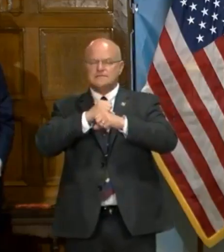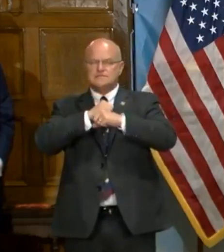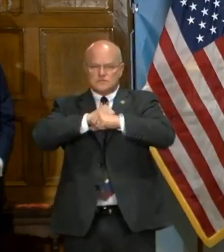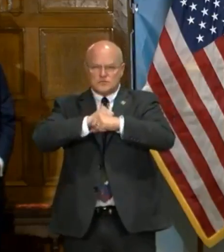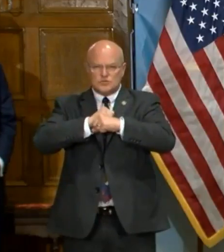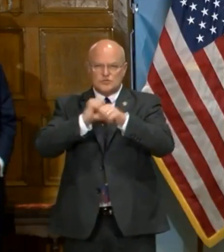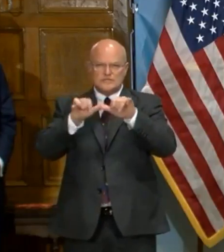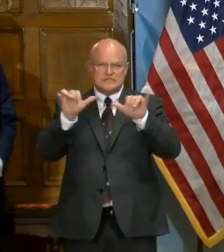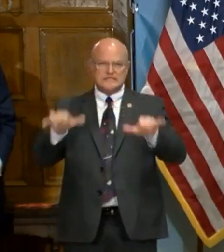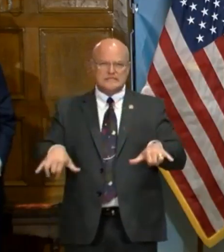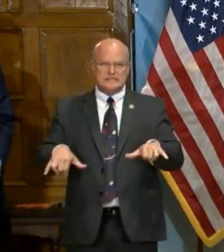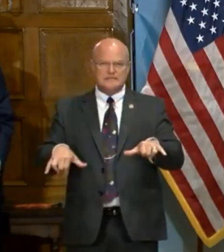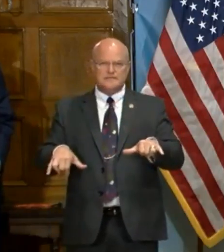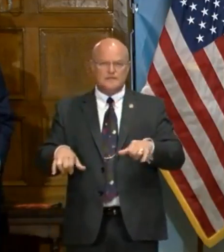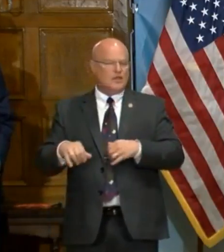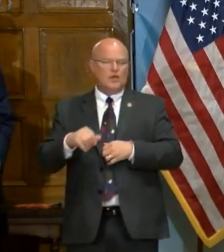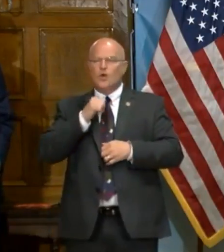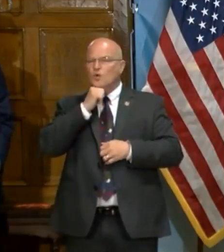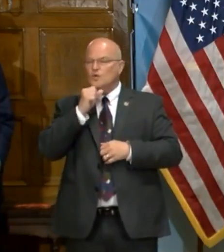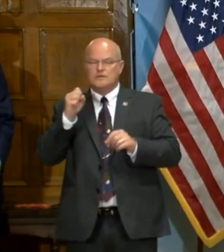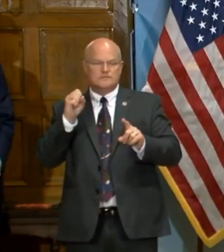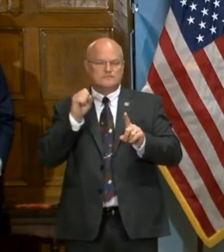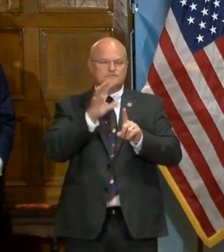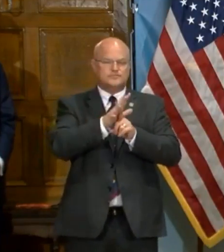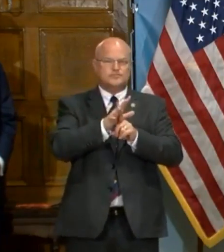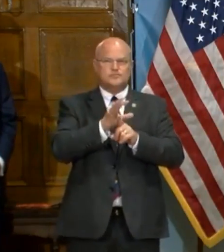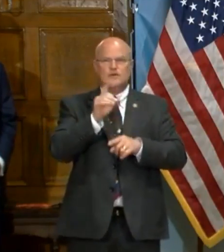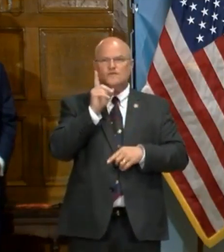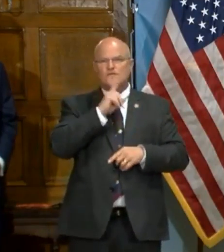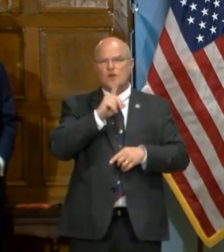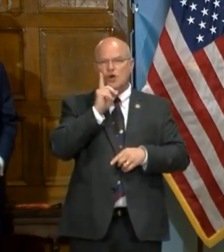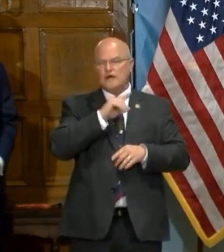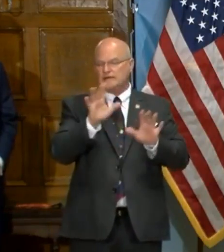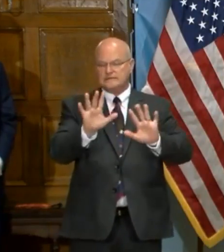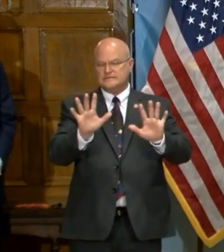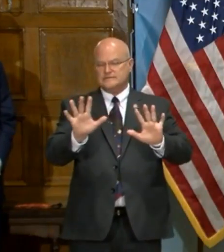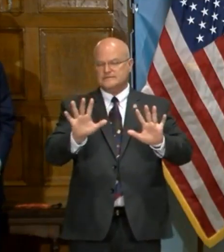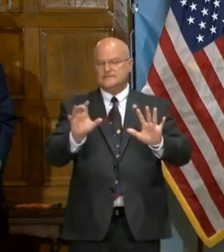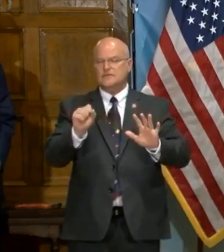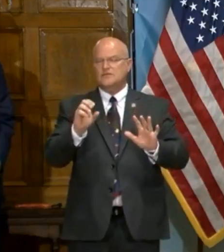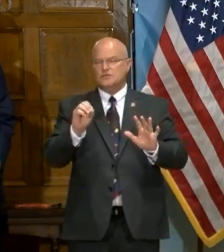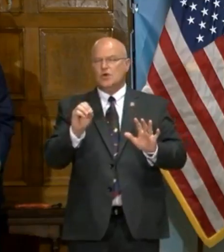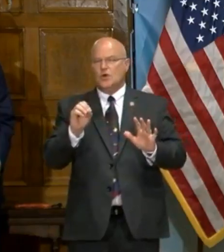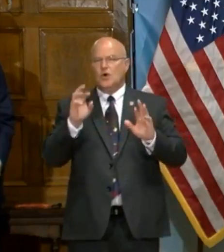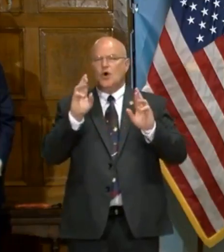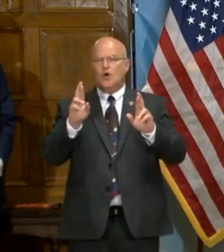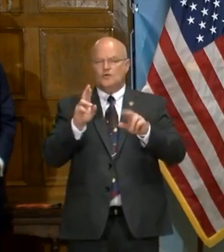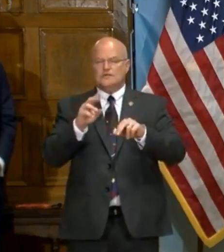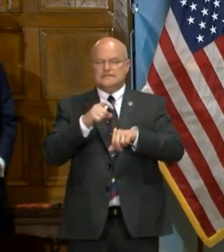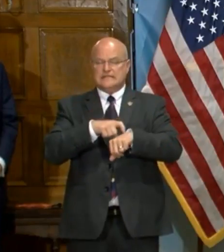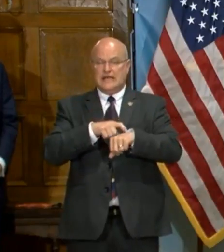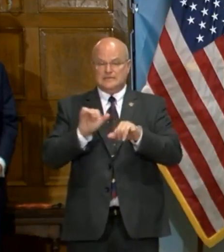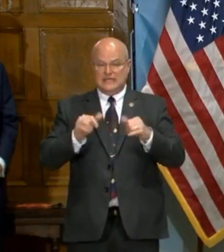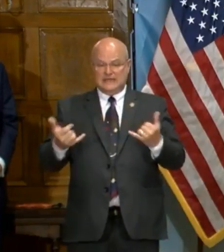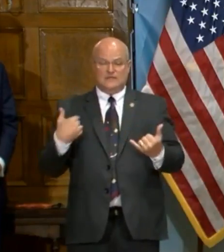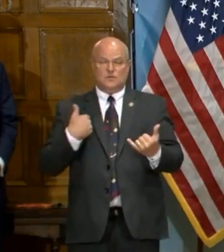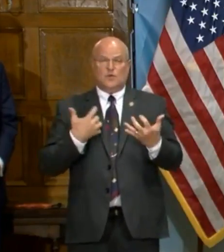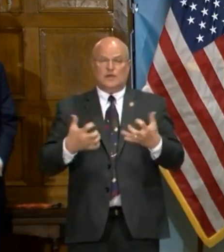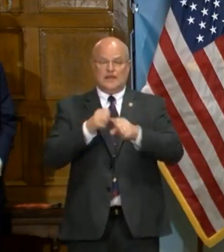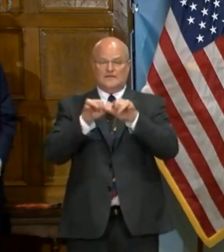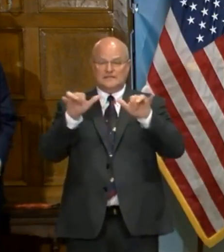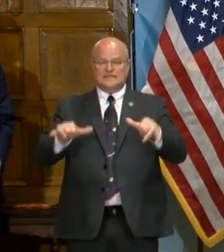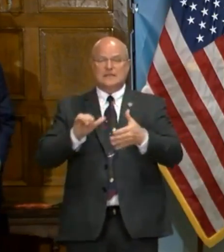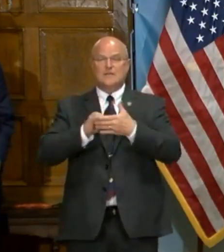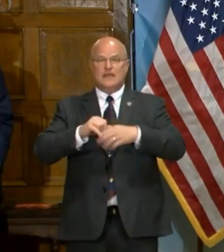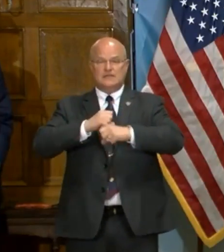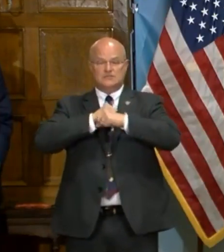possible. We obviously don't want to expose ourselves to any additional fraud if we don't have to. And certainly in times like this, we want to have a